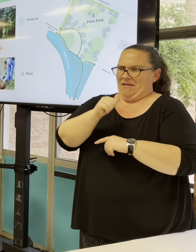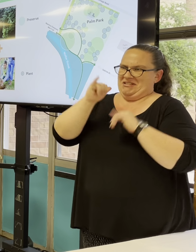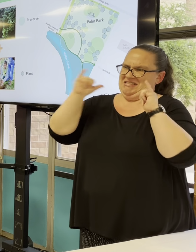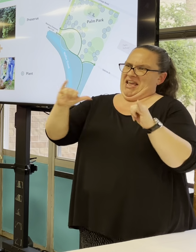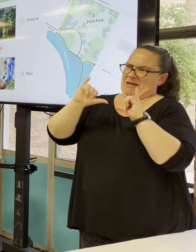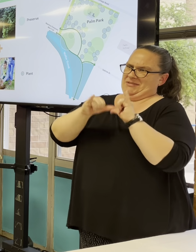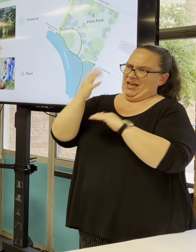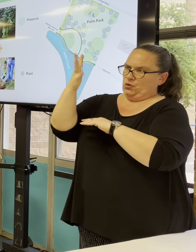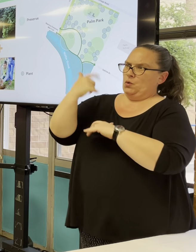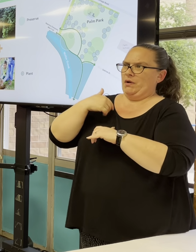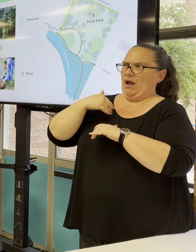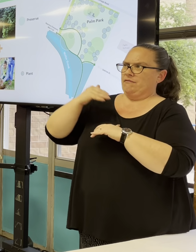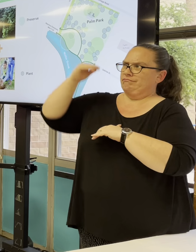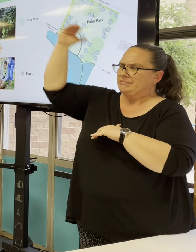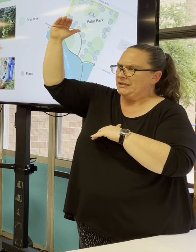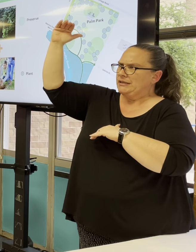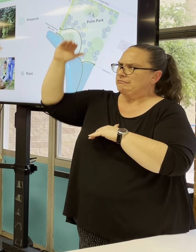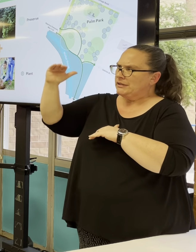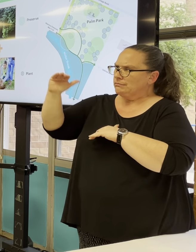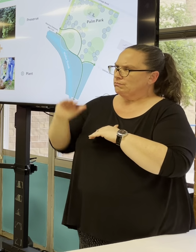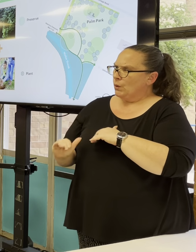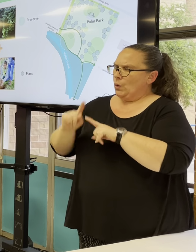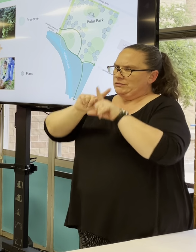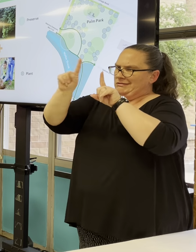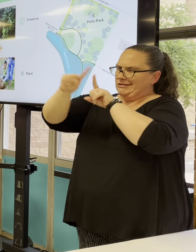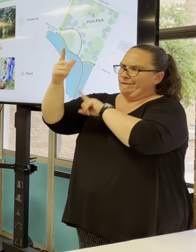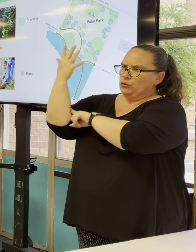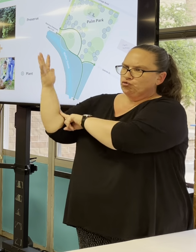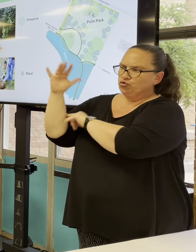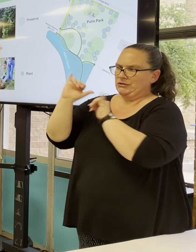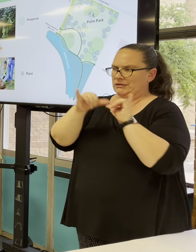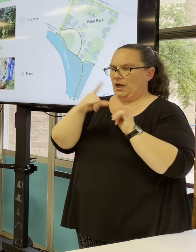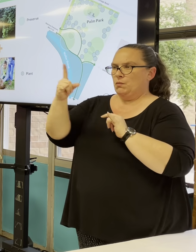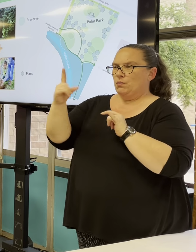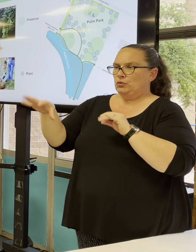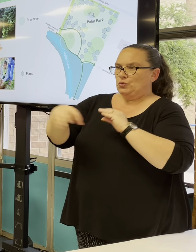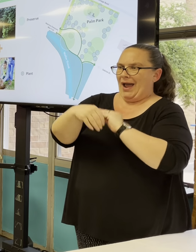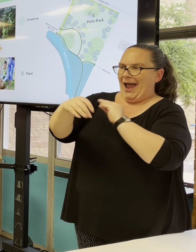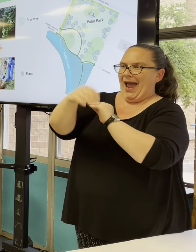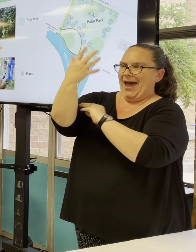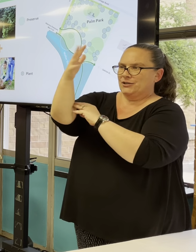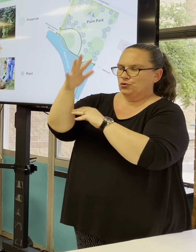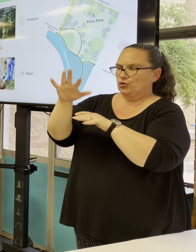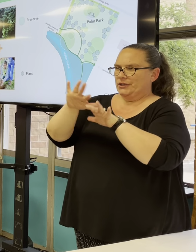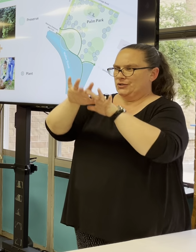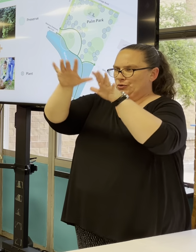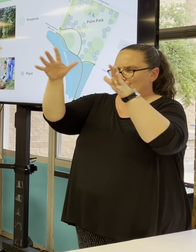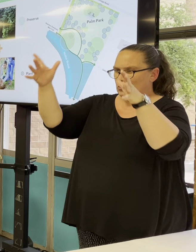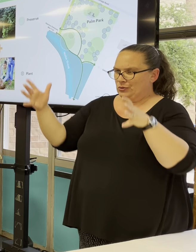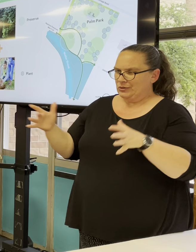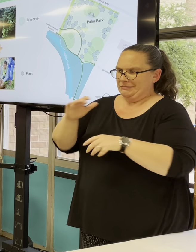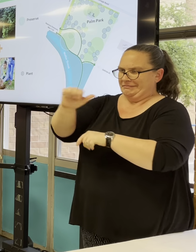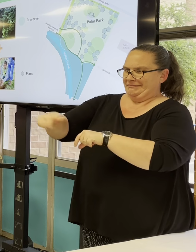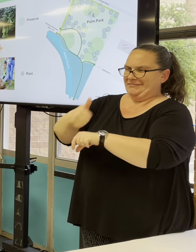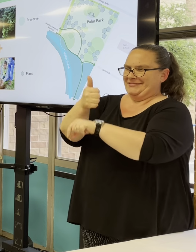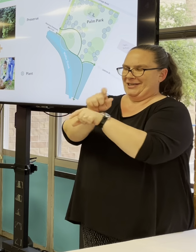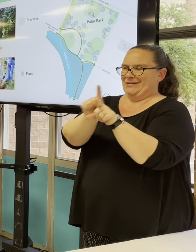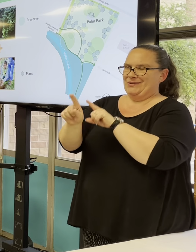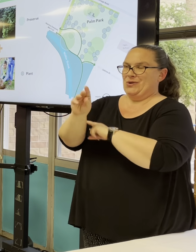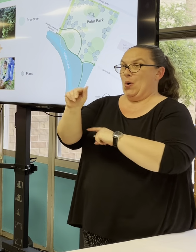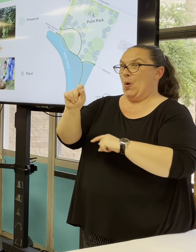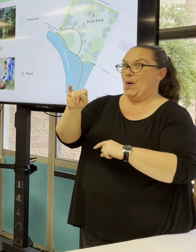bigger. And so we want to add in all these trees that build this frame that's part of that, creating that oasis, one of your